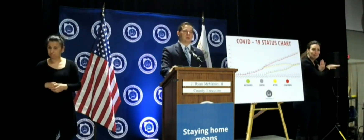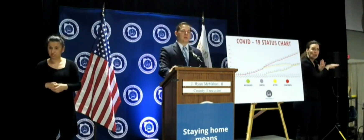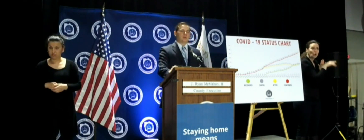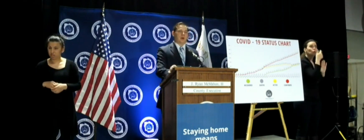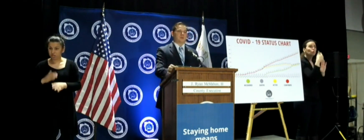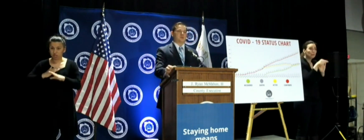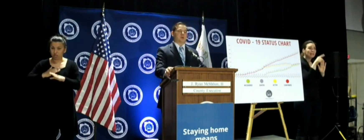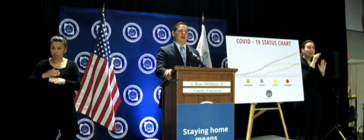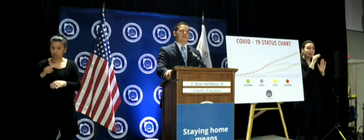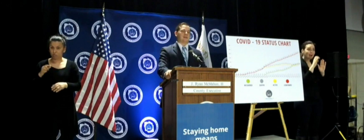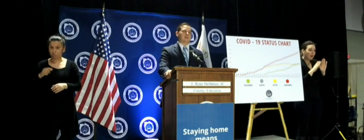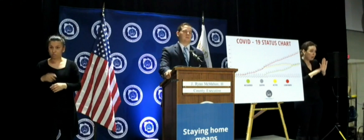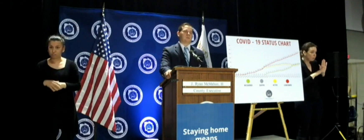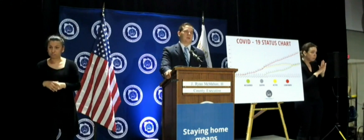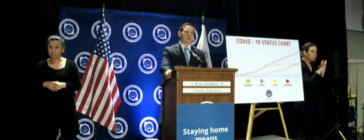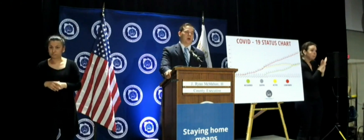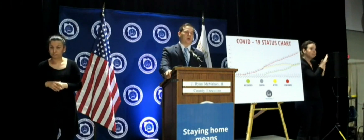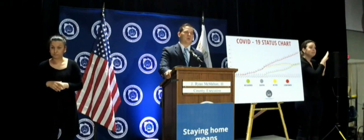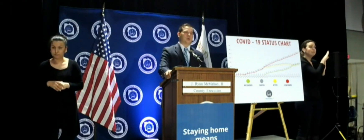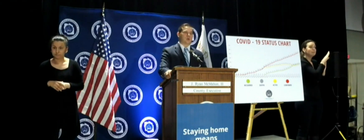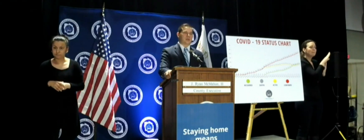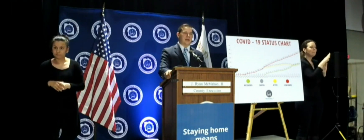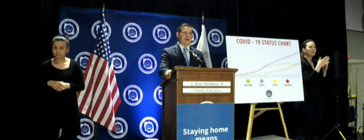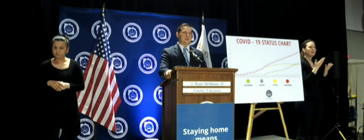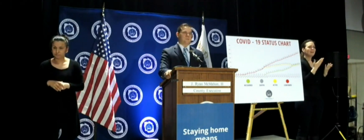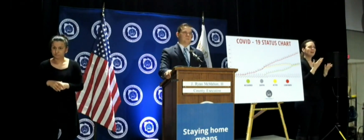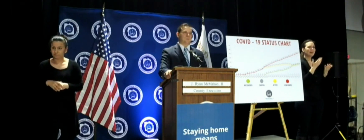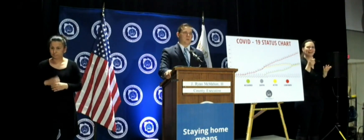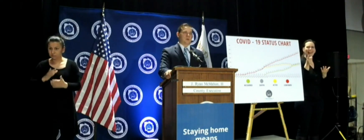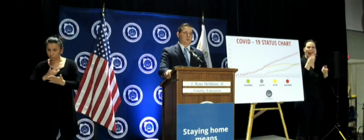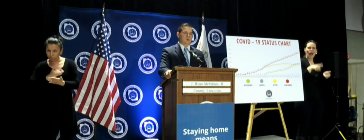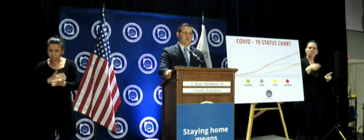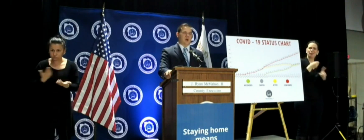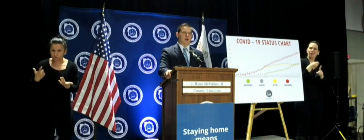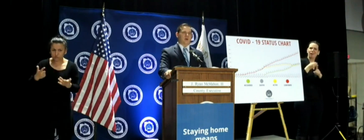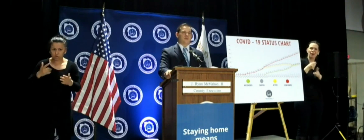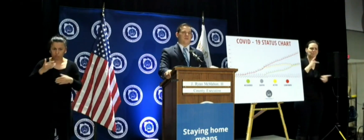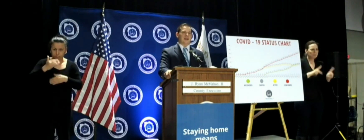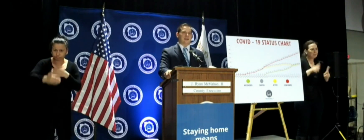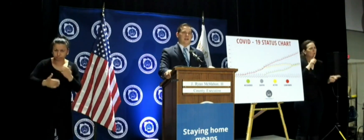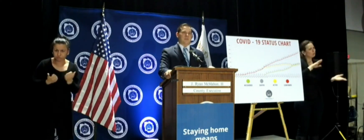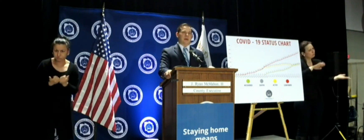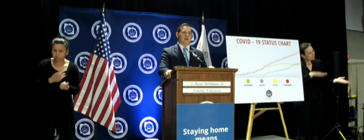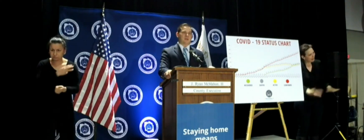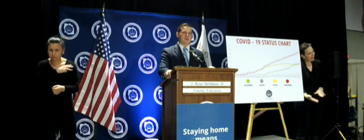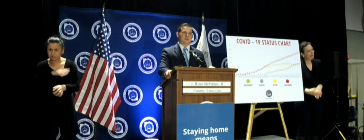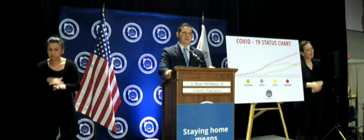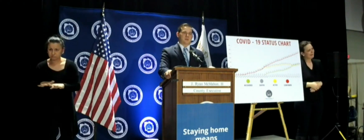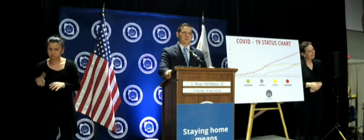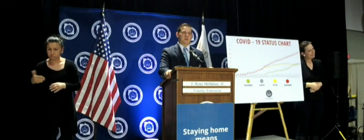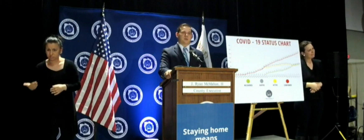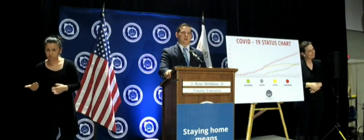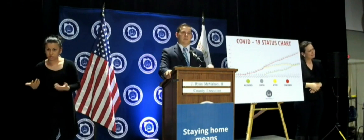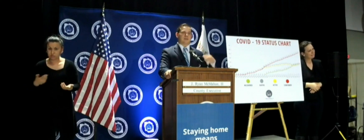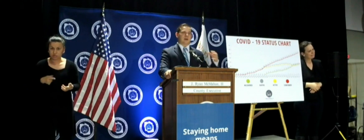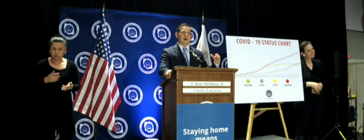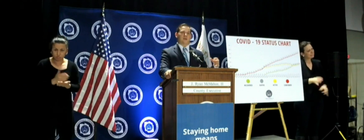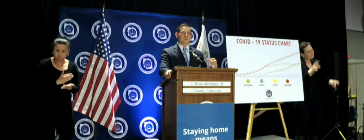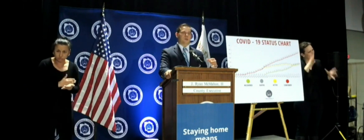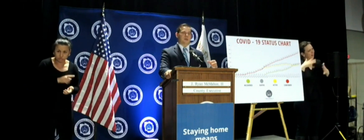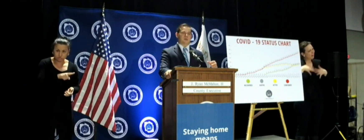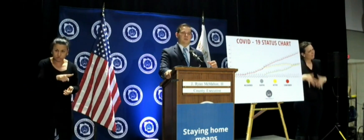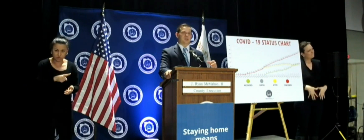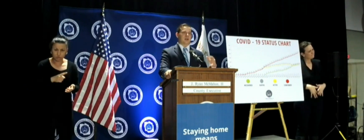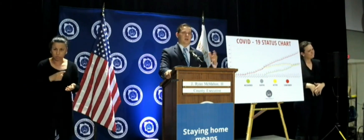community throughout this process. And the longer this goes on, it's harder to find that balance because our mental health